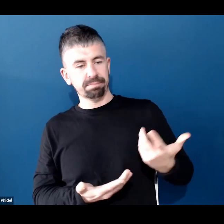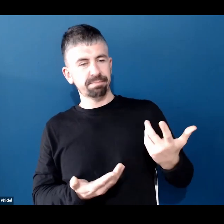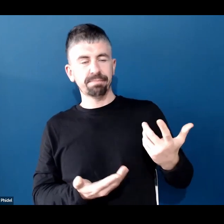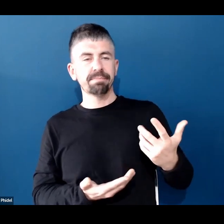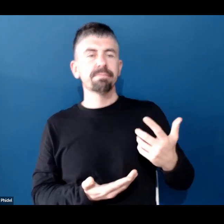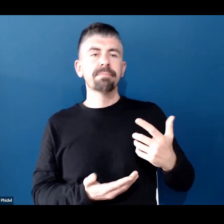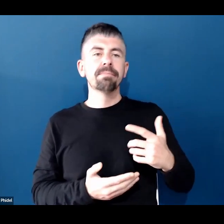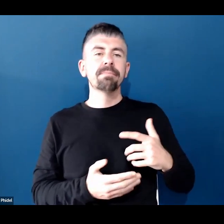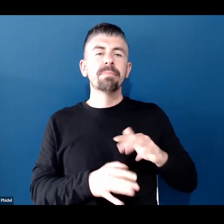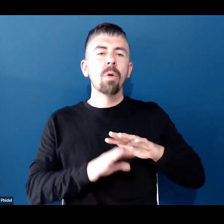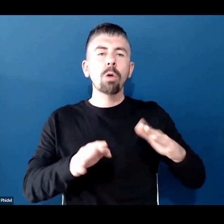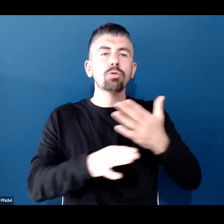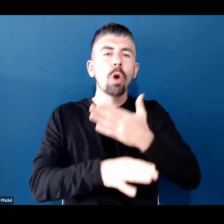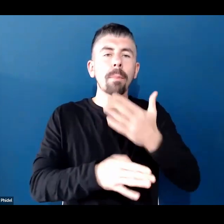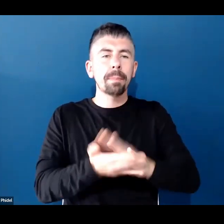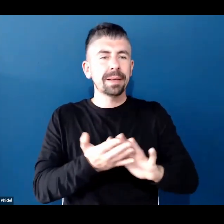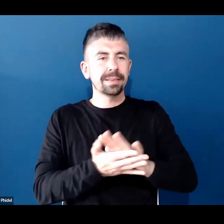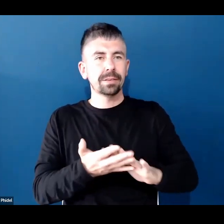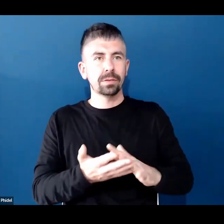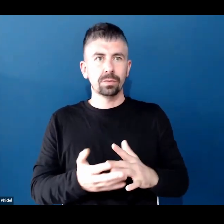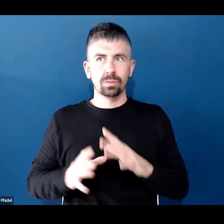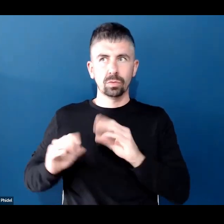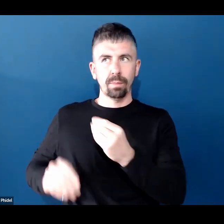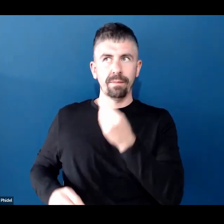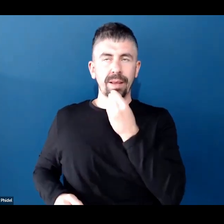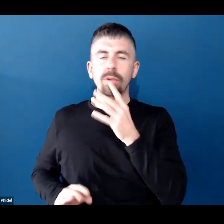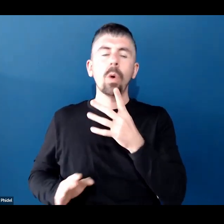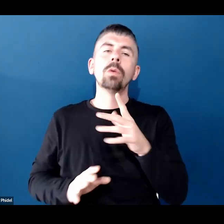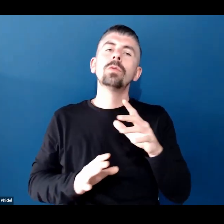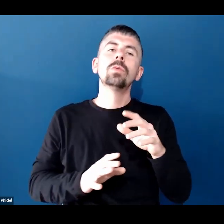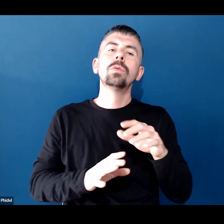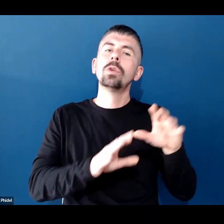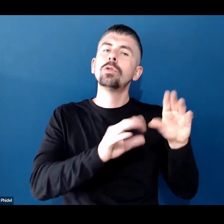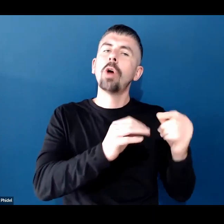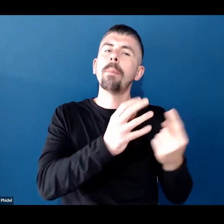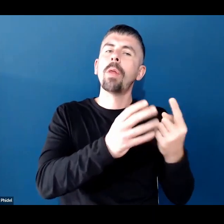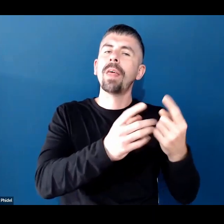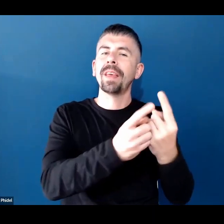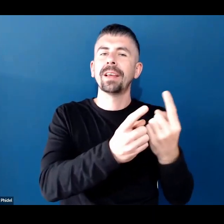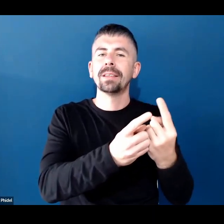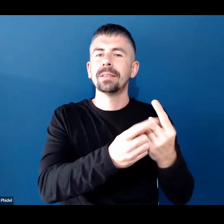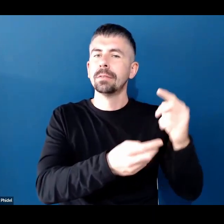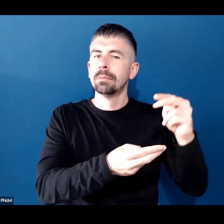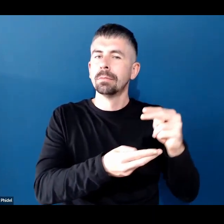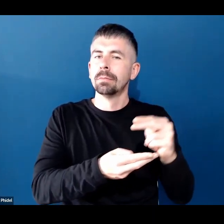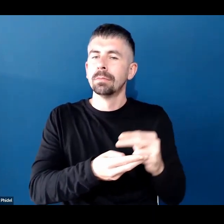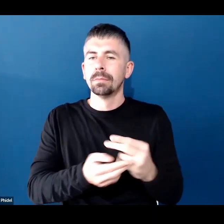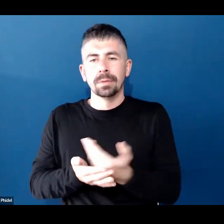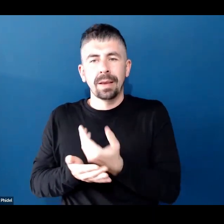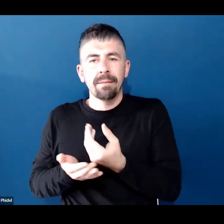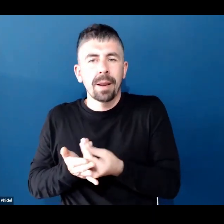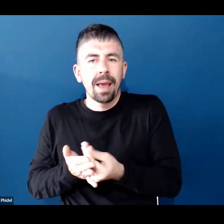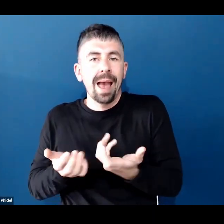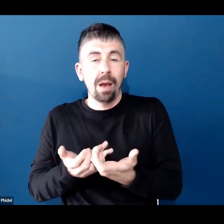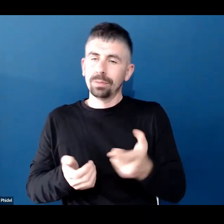to stop feeding yourself. You would start stopping other things. Same thing for a company when there's got a